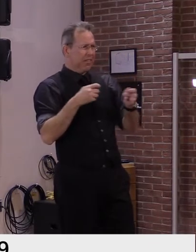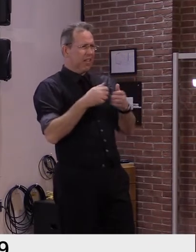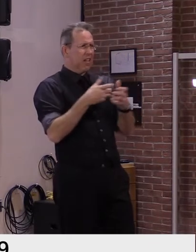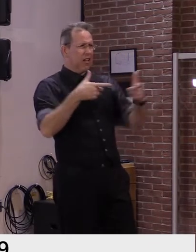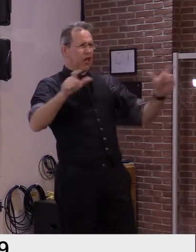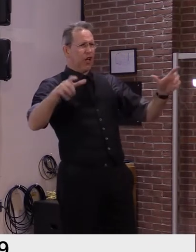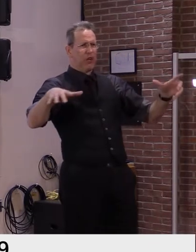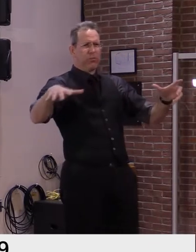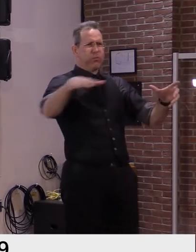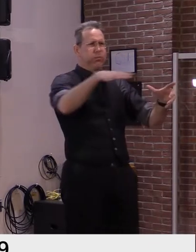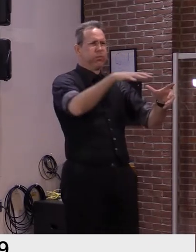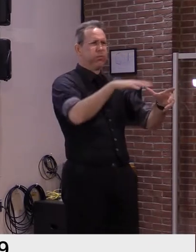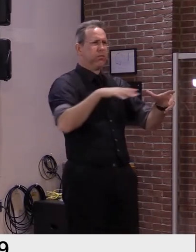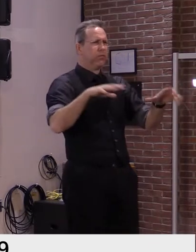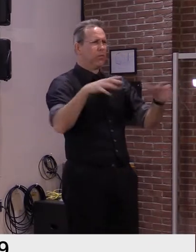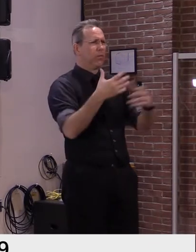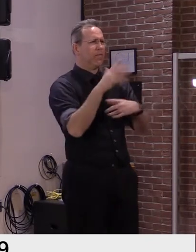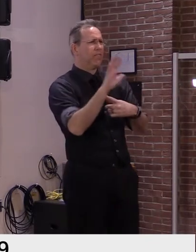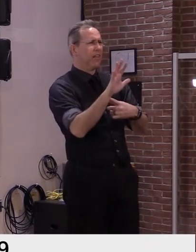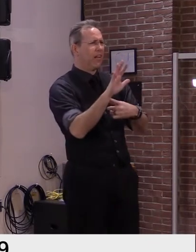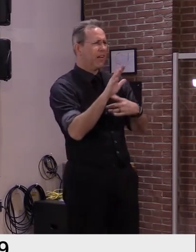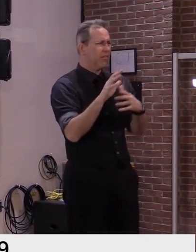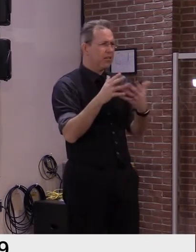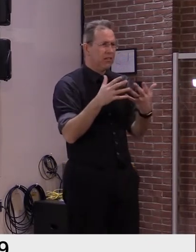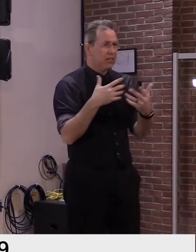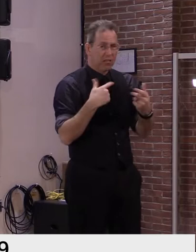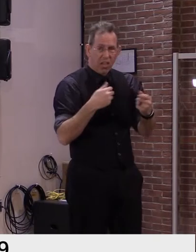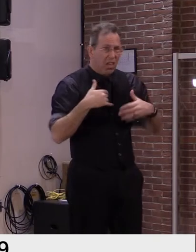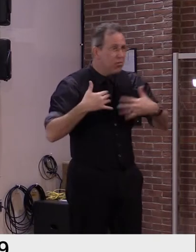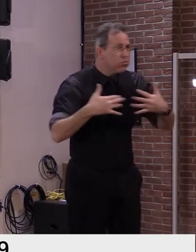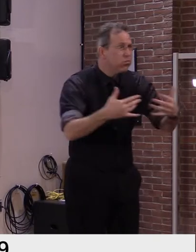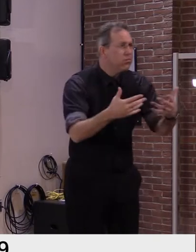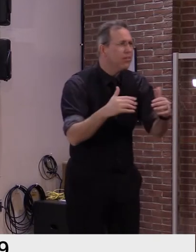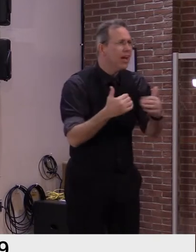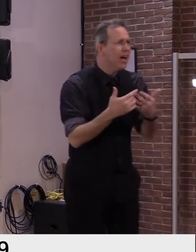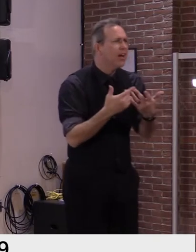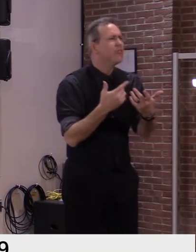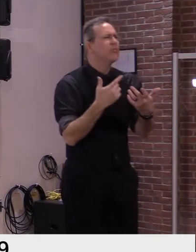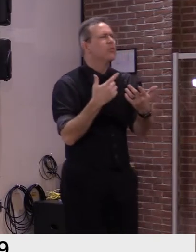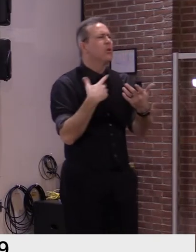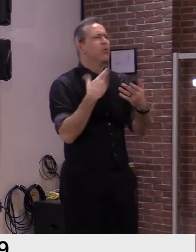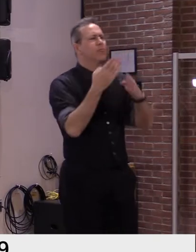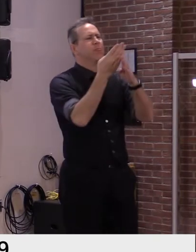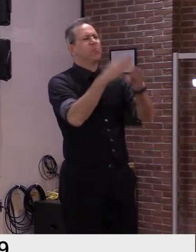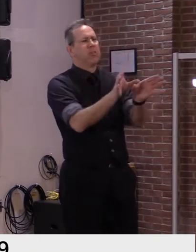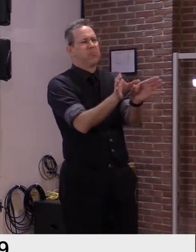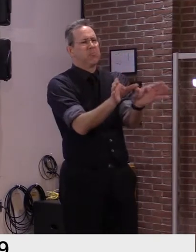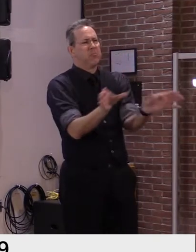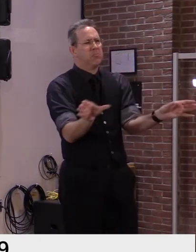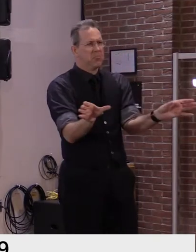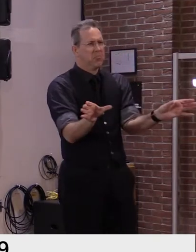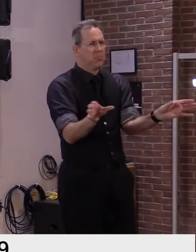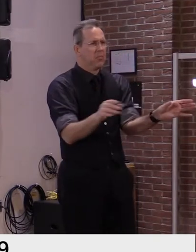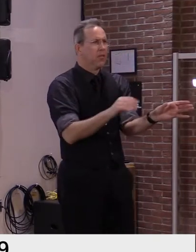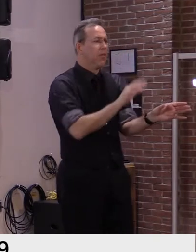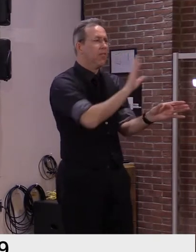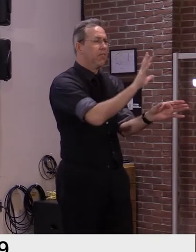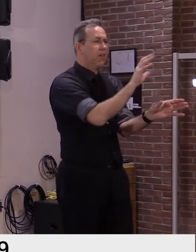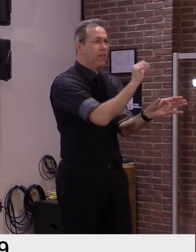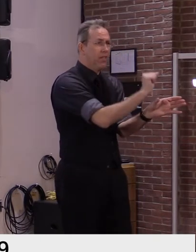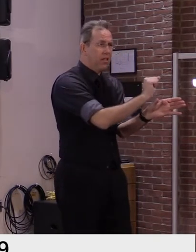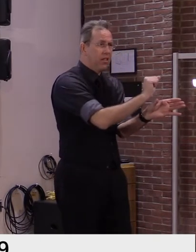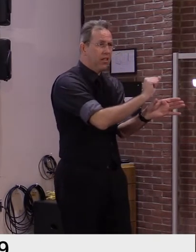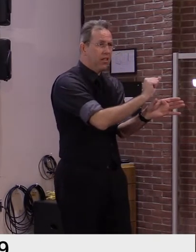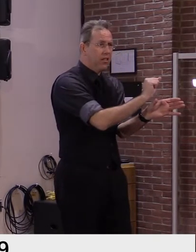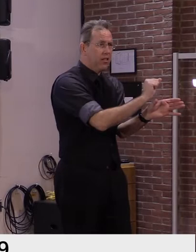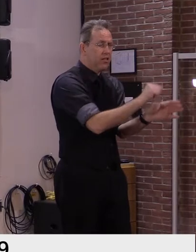quickly and as efficiently as possible, Phase 5 will be divided into two segments. Phase